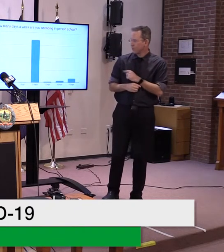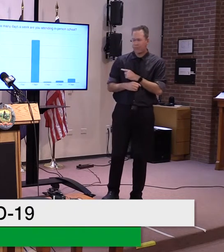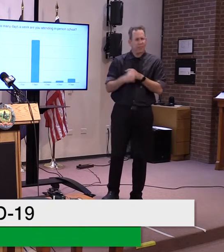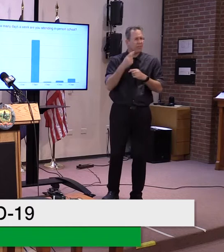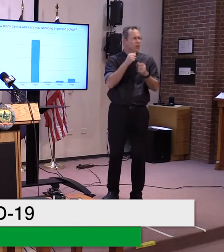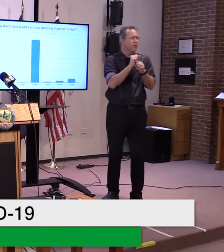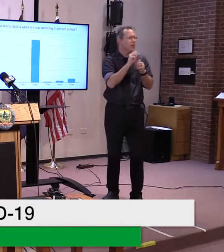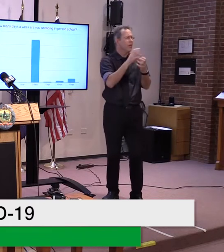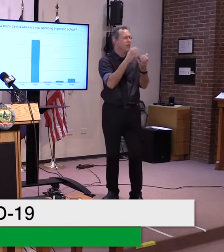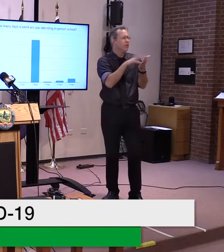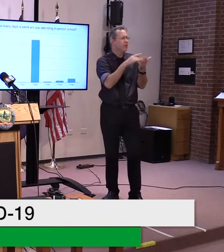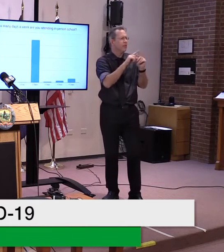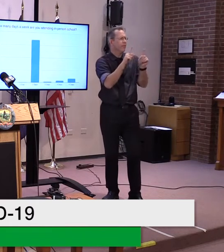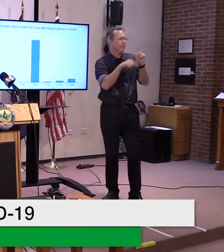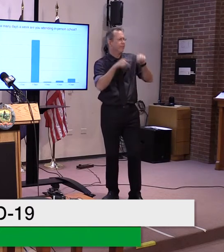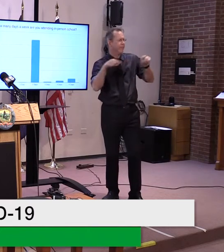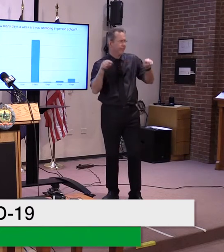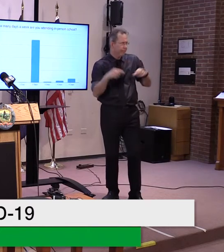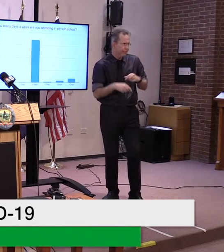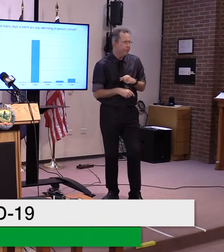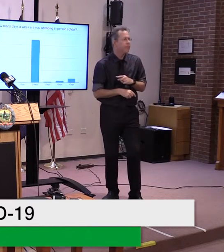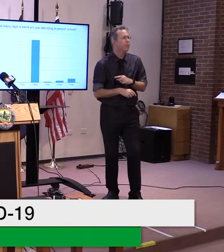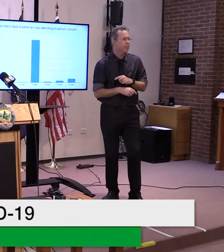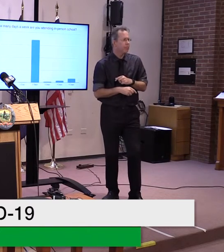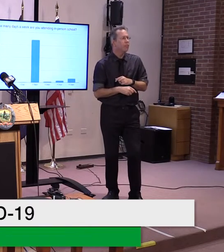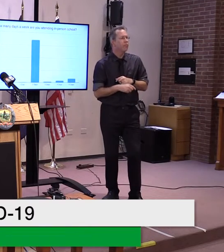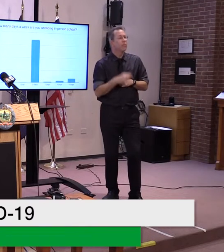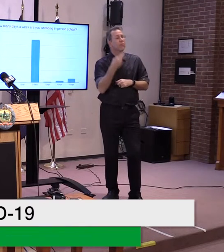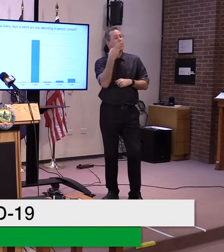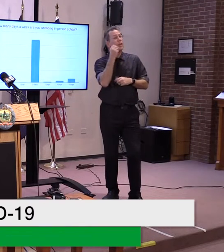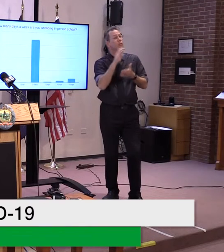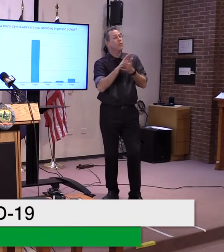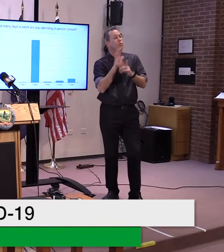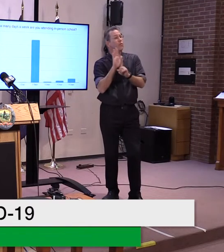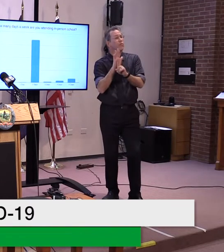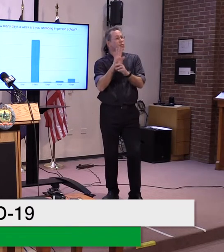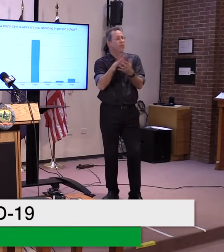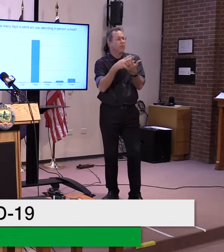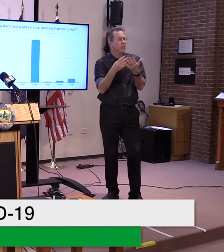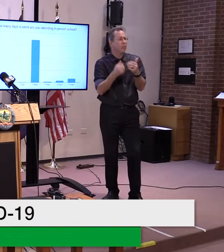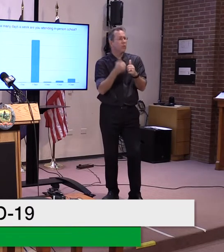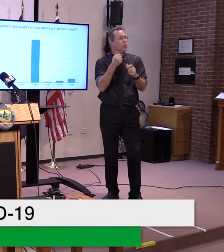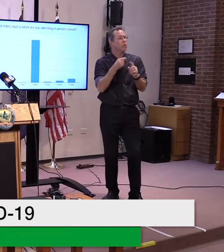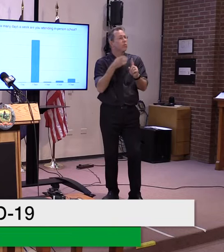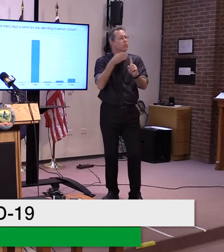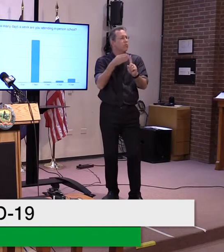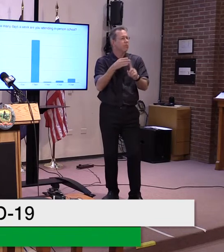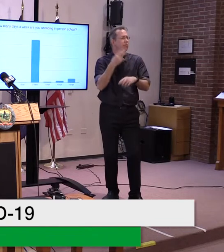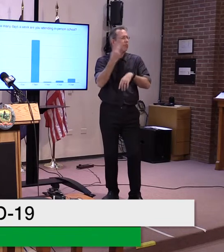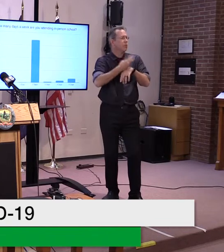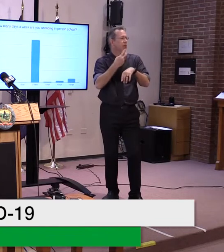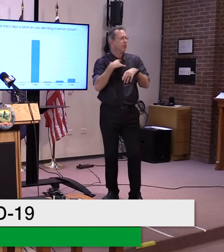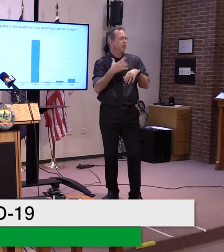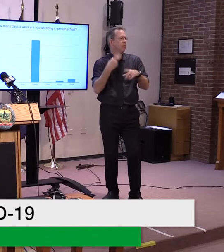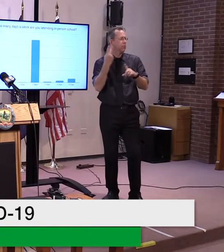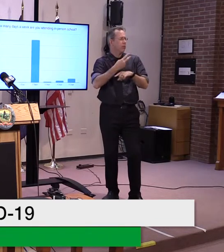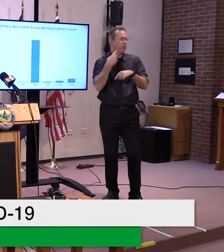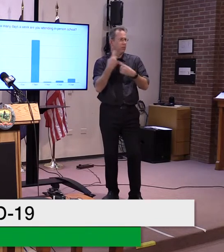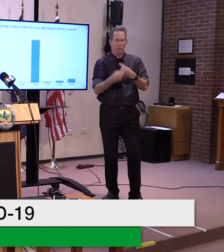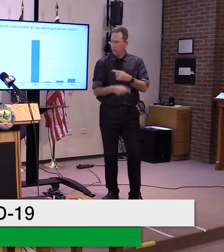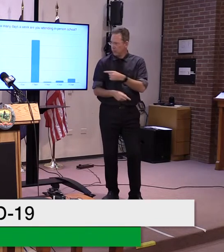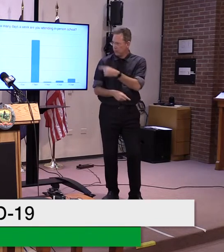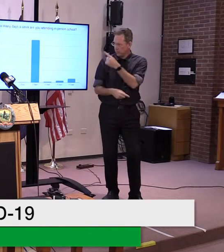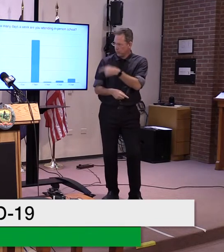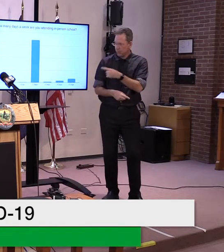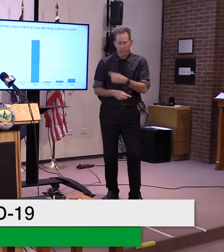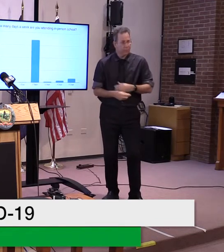earlier so as we can see a majority of students have been going two days a week and then they're not provided by staying home or even going one three four